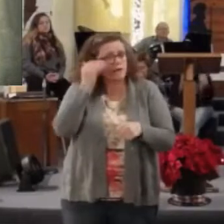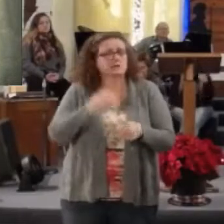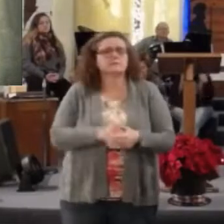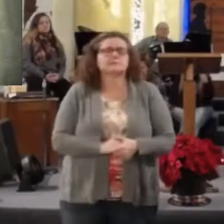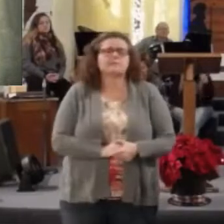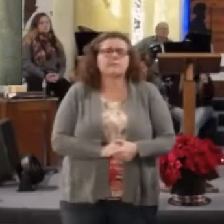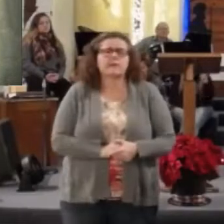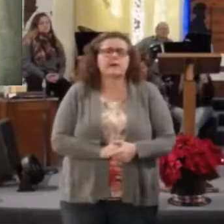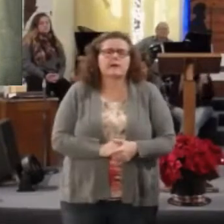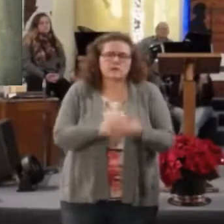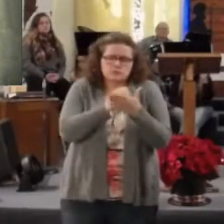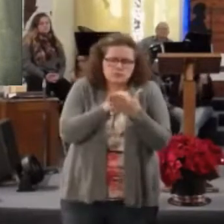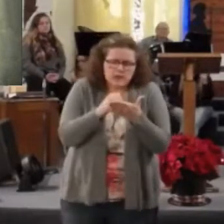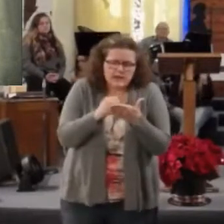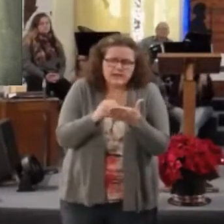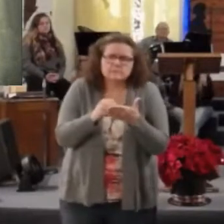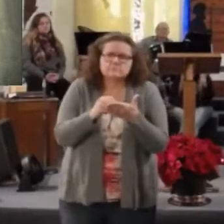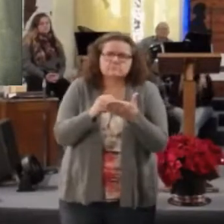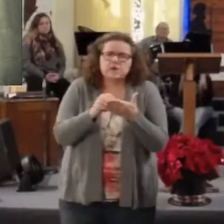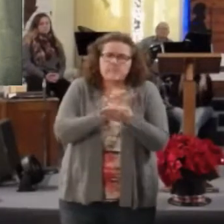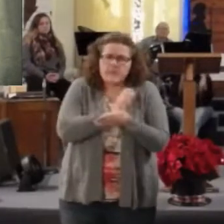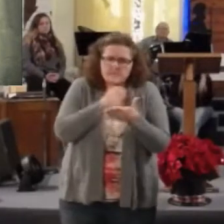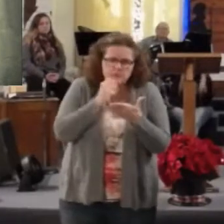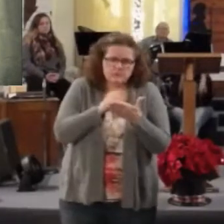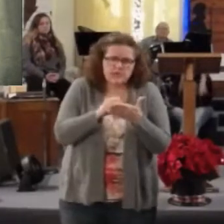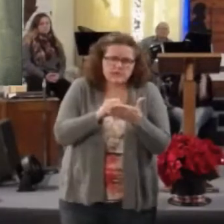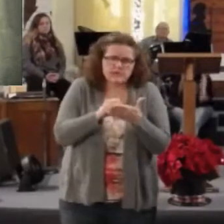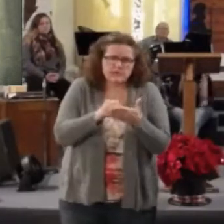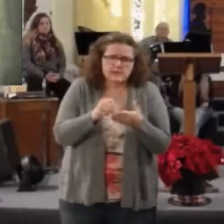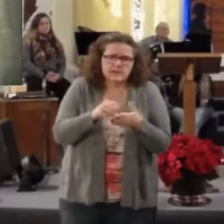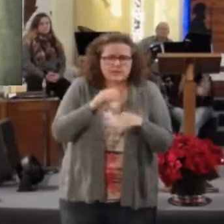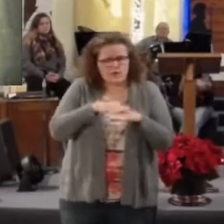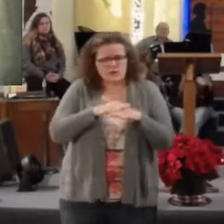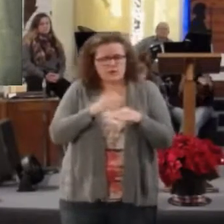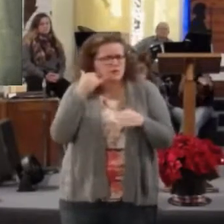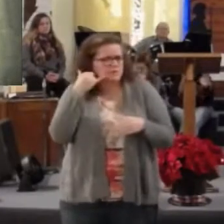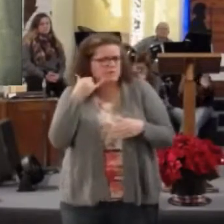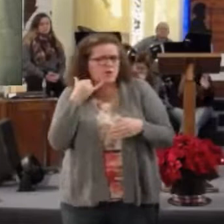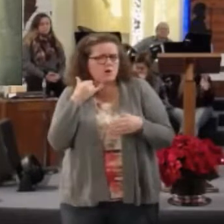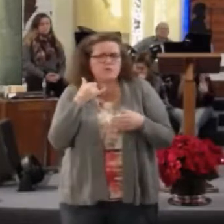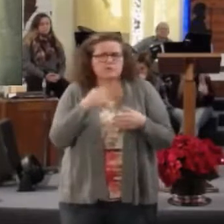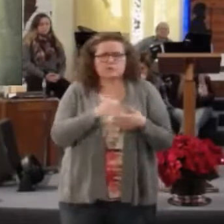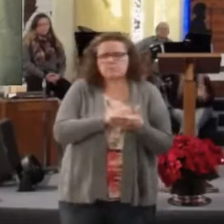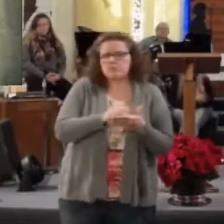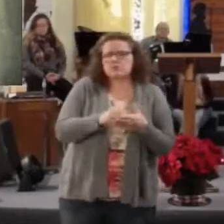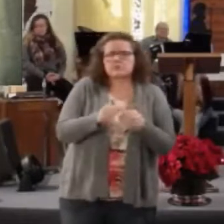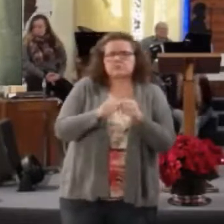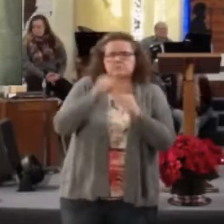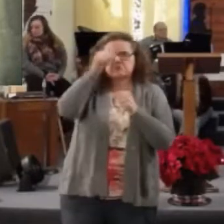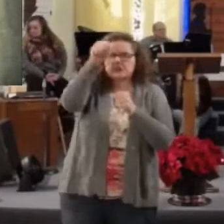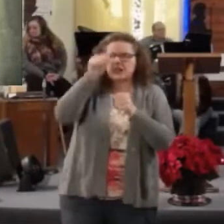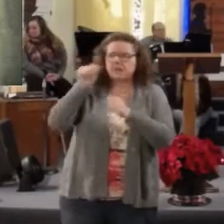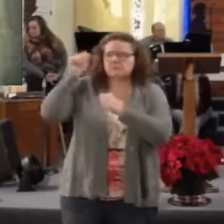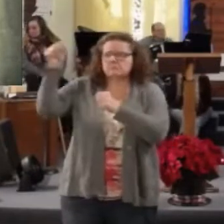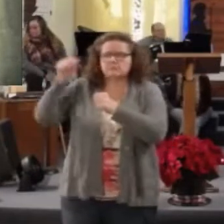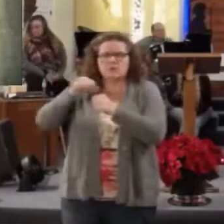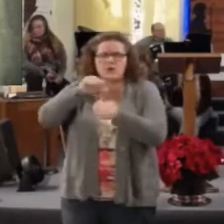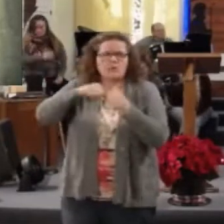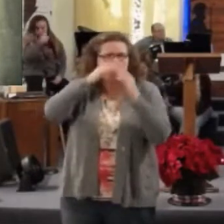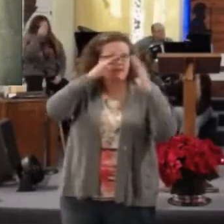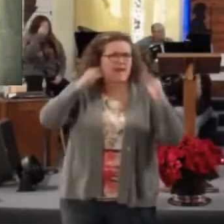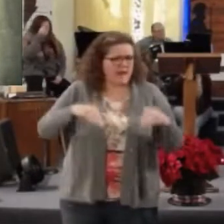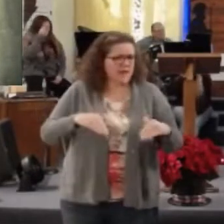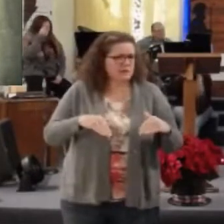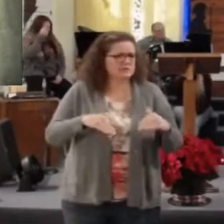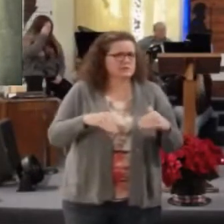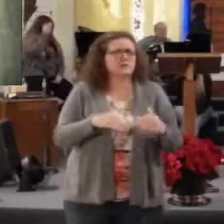I think we need to write them down or post them on your phone or whatever so you could look at them during the course of the day and also to